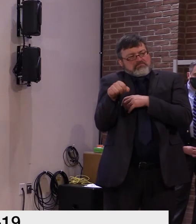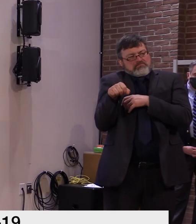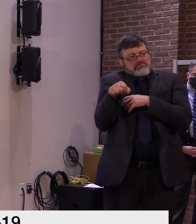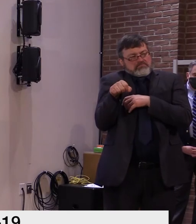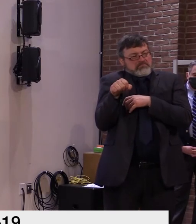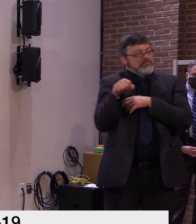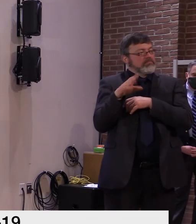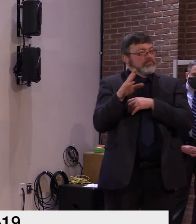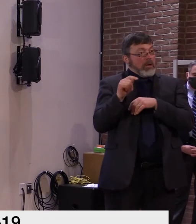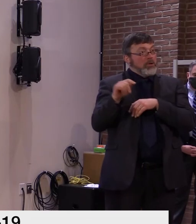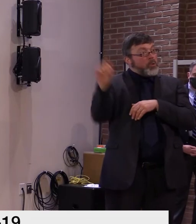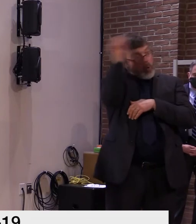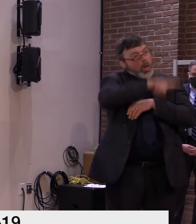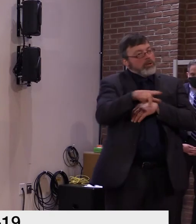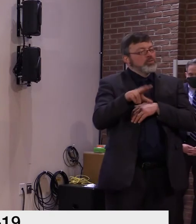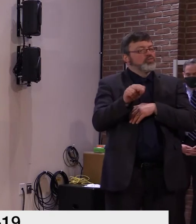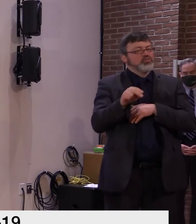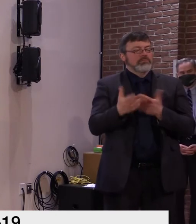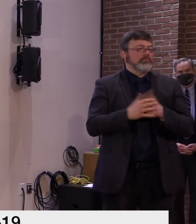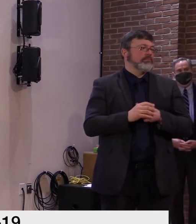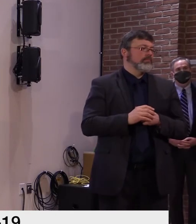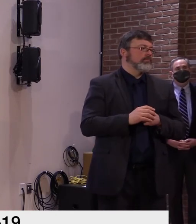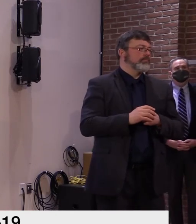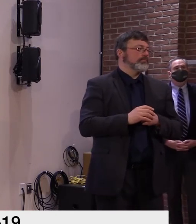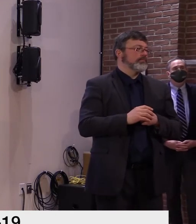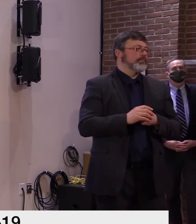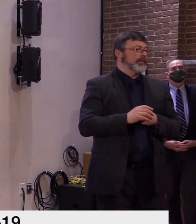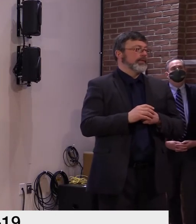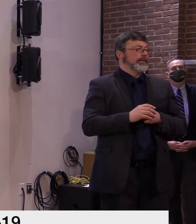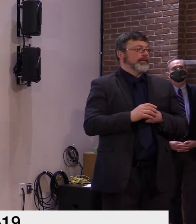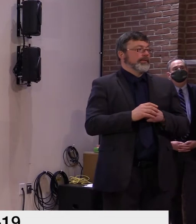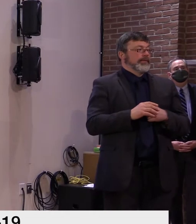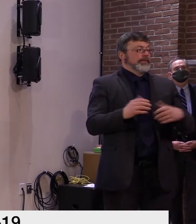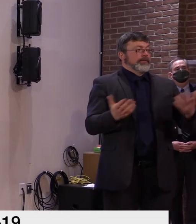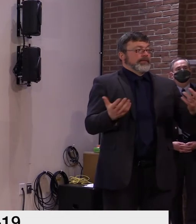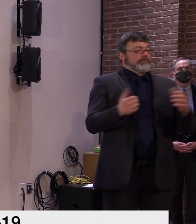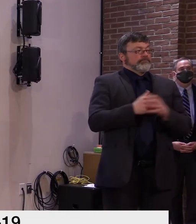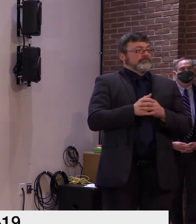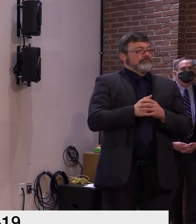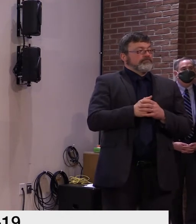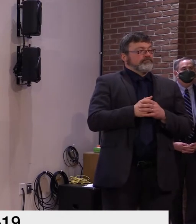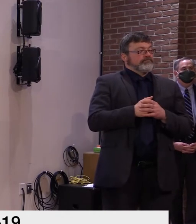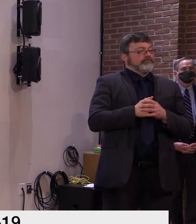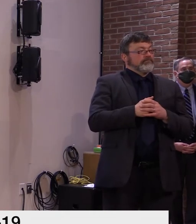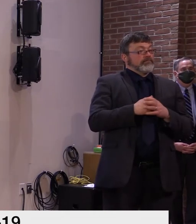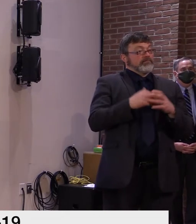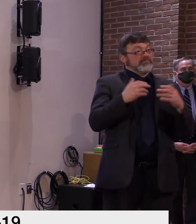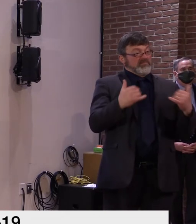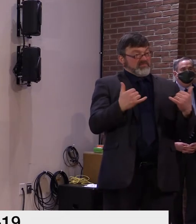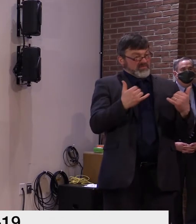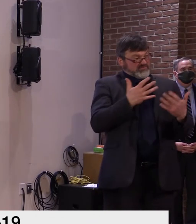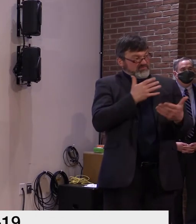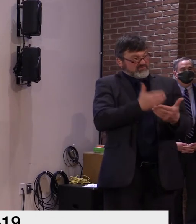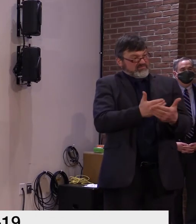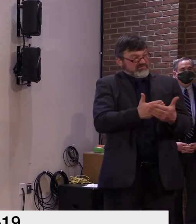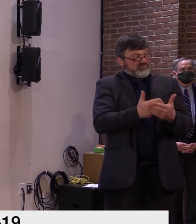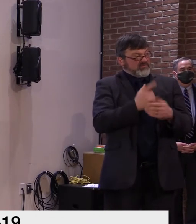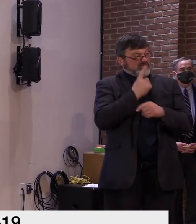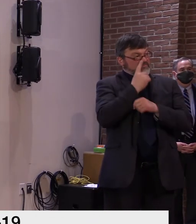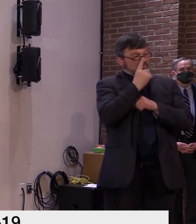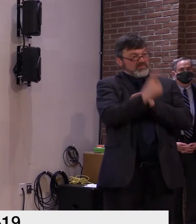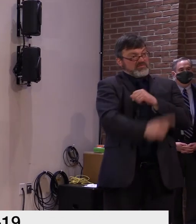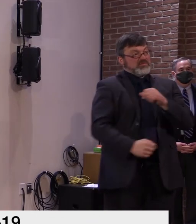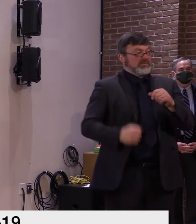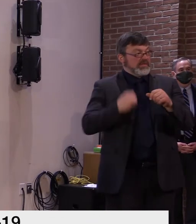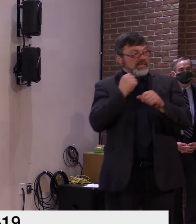this is the time that we need to all double down, because we really will have a much better outcome coming out of